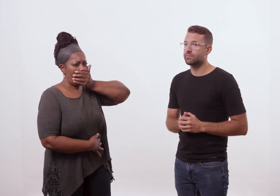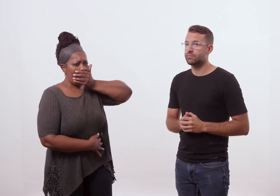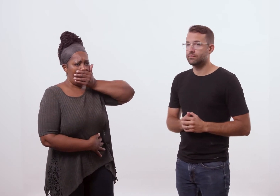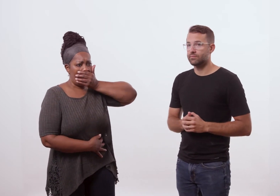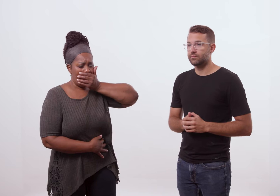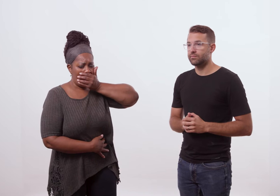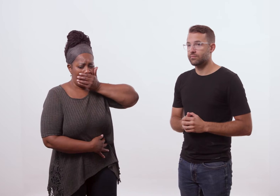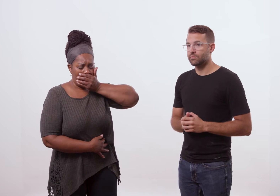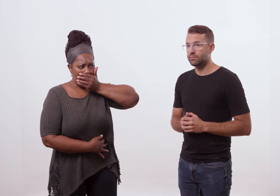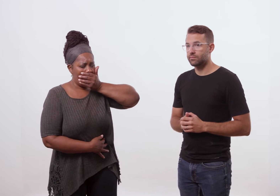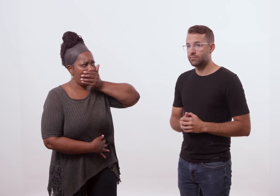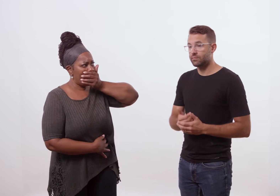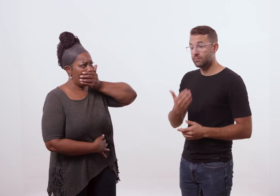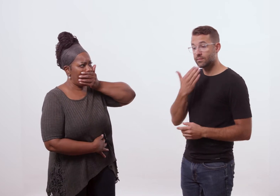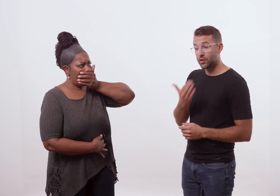Good.